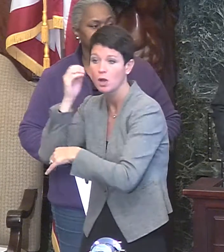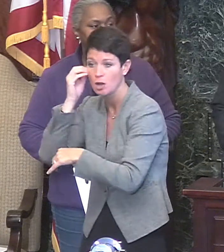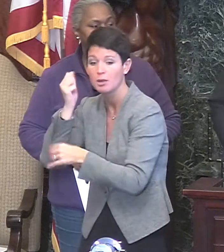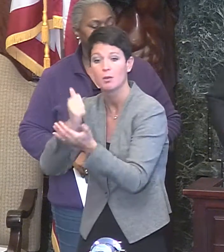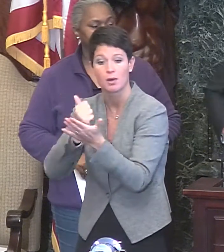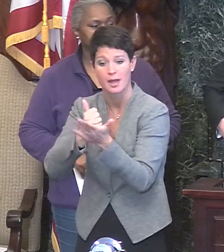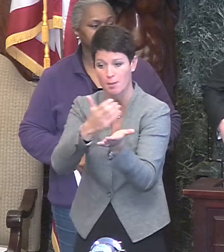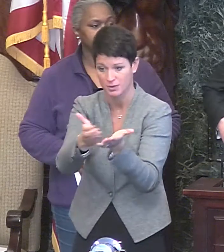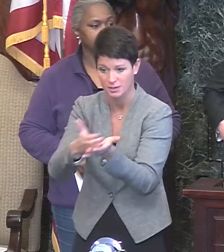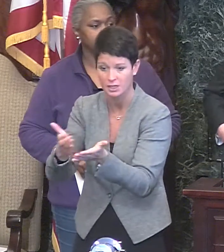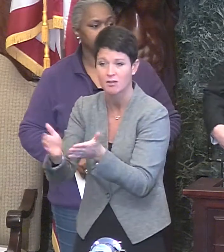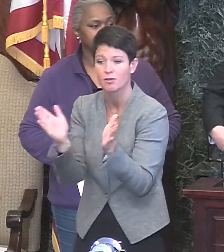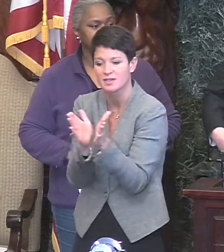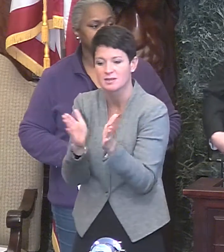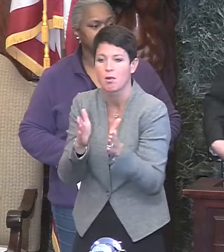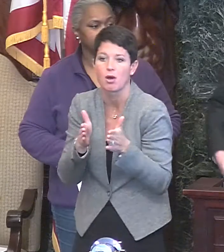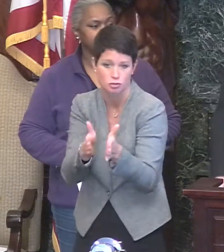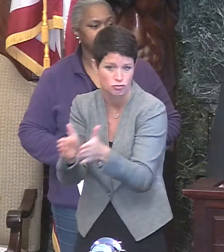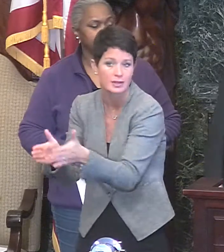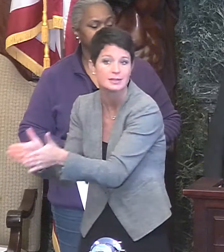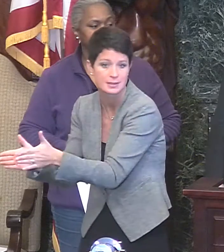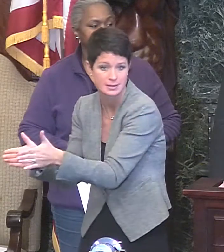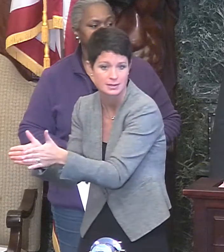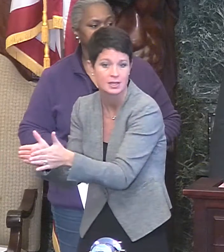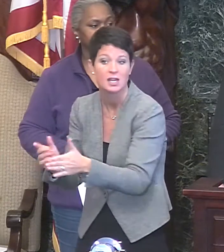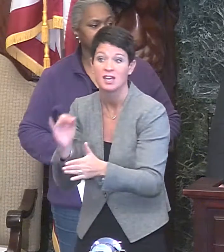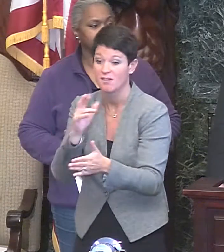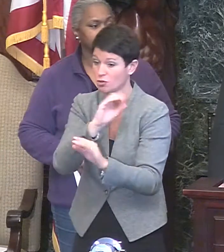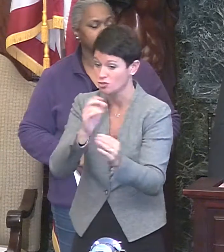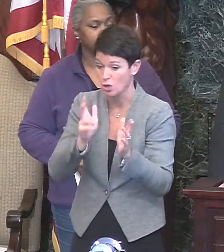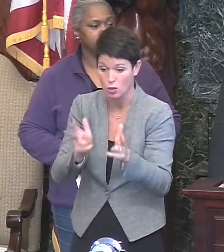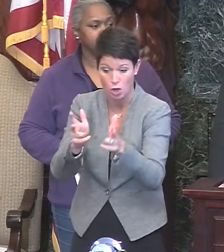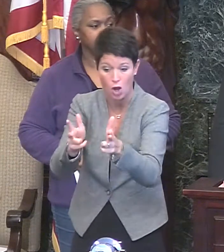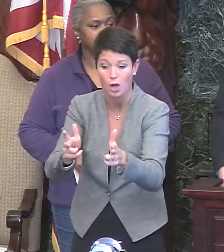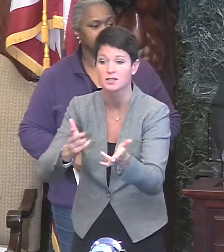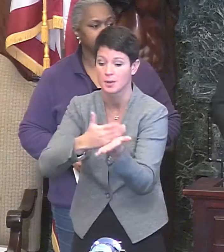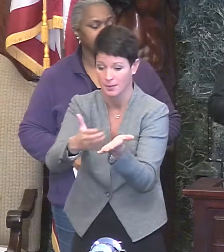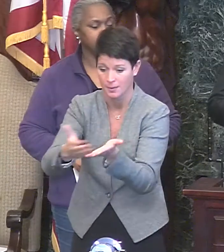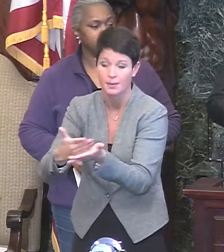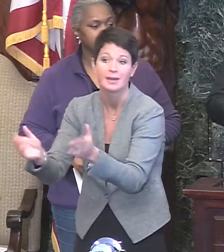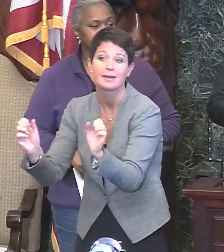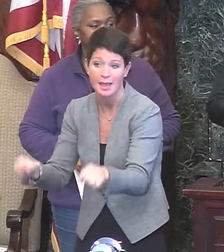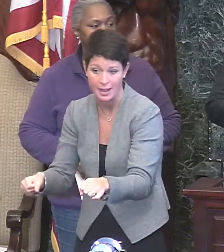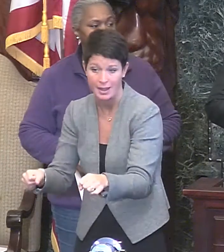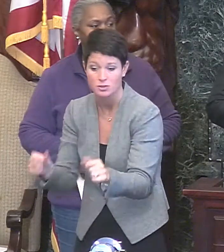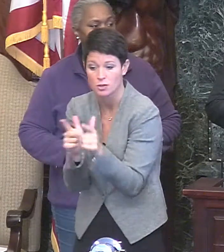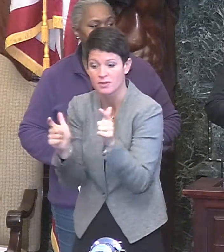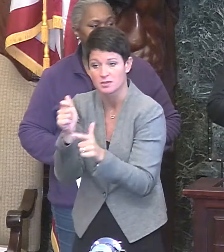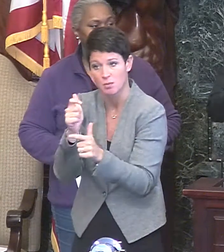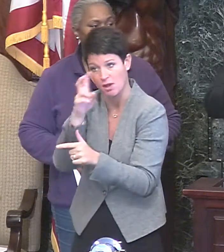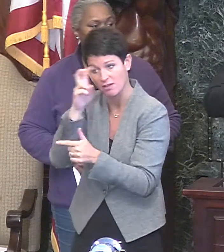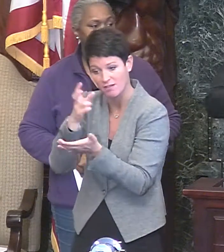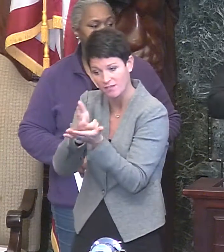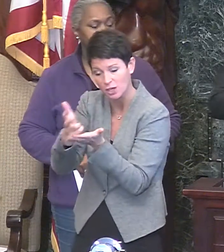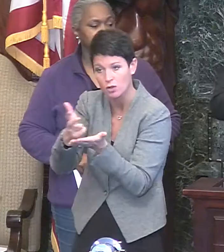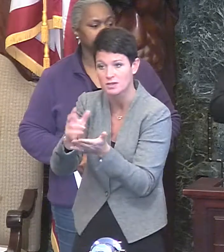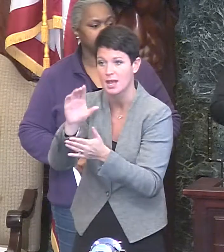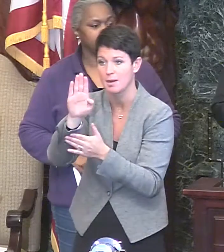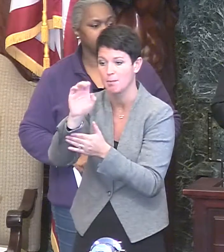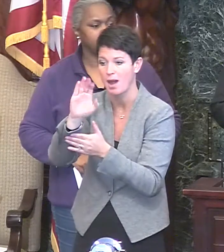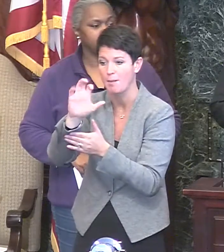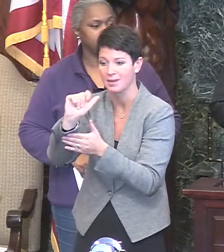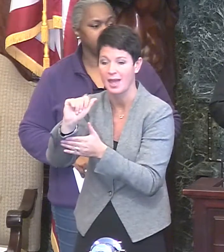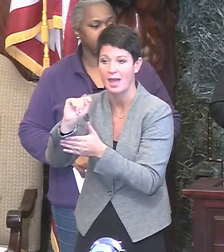clean up for the small streets if you get your vehicles off the street so the smaller plow vehicles and bobcats can get through